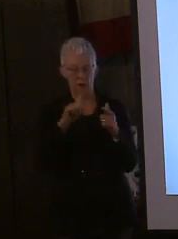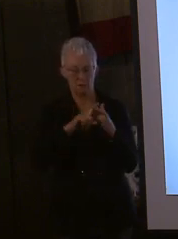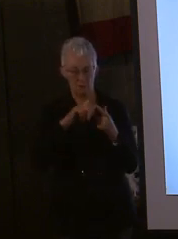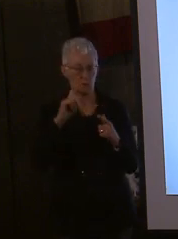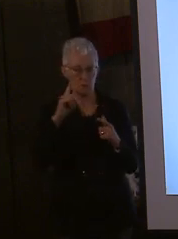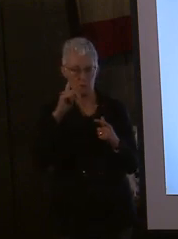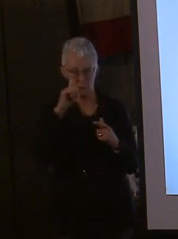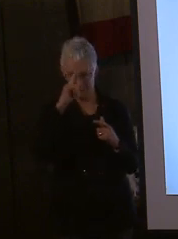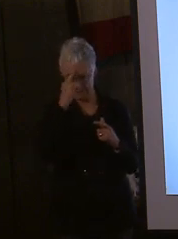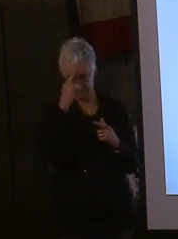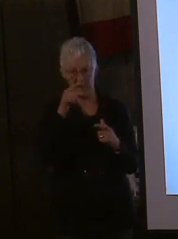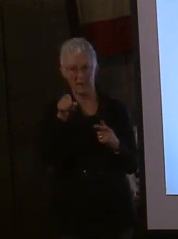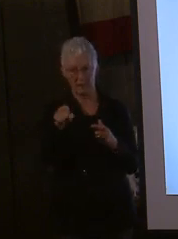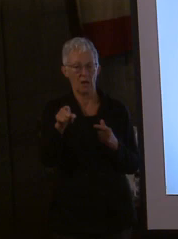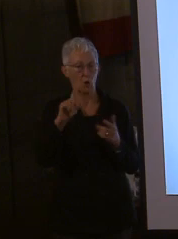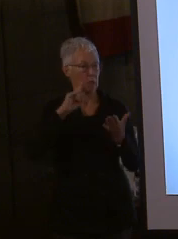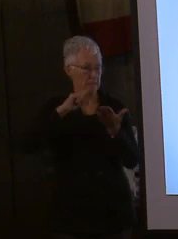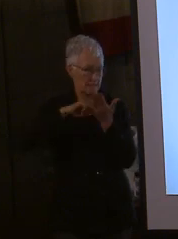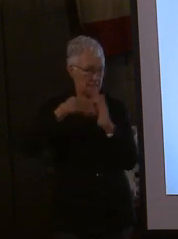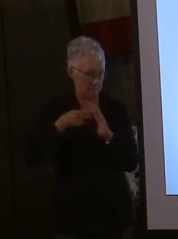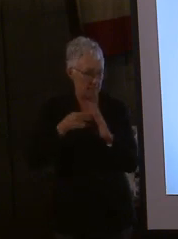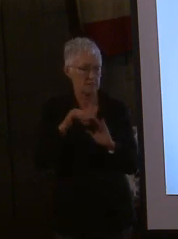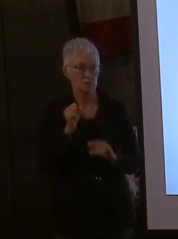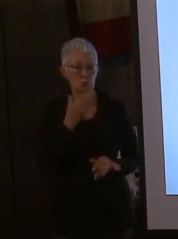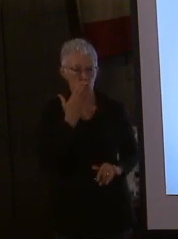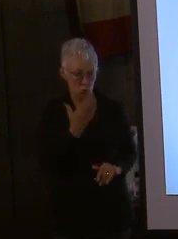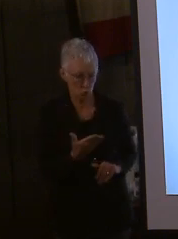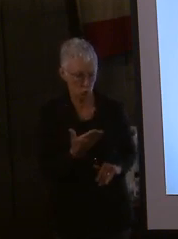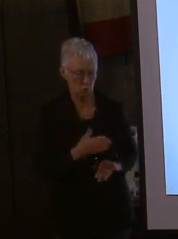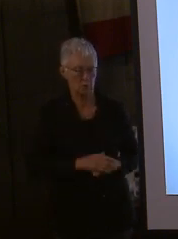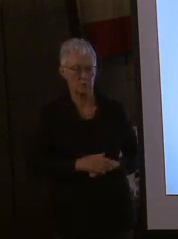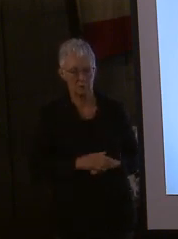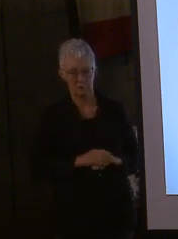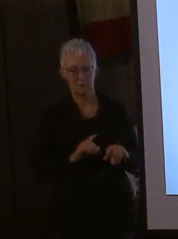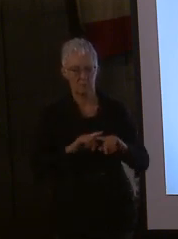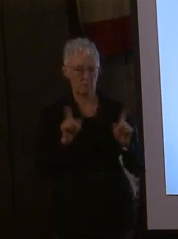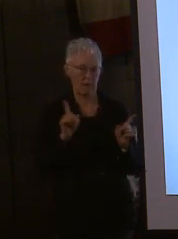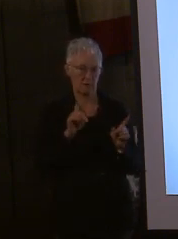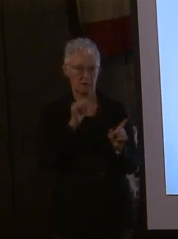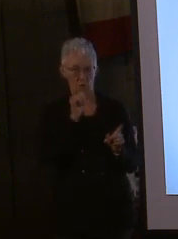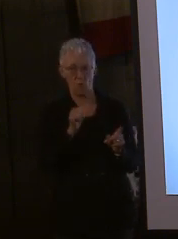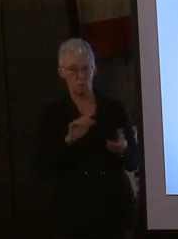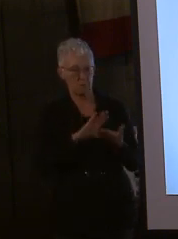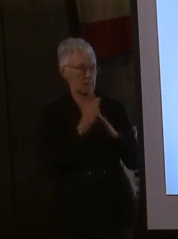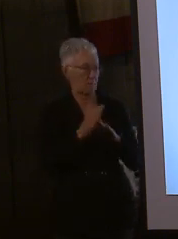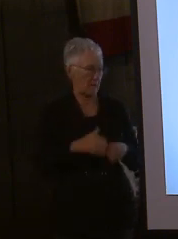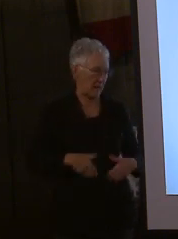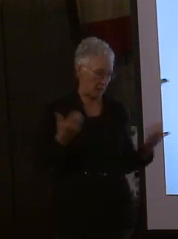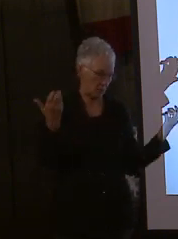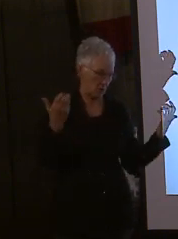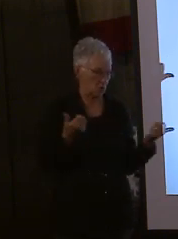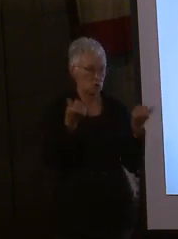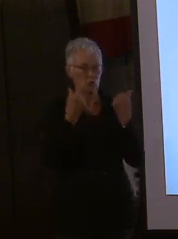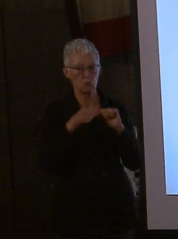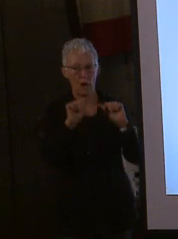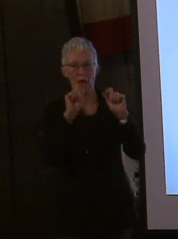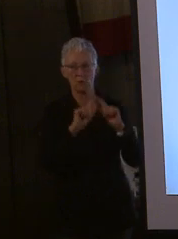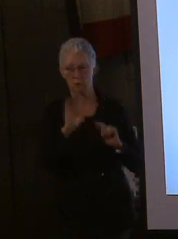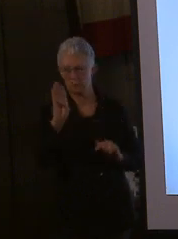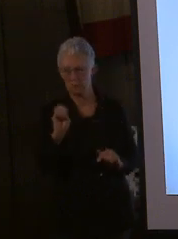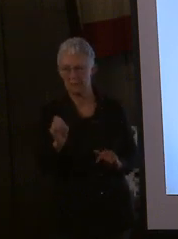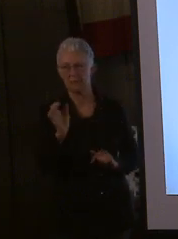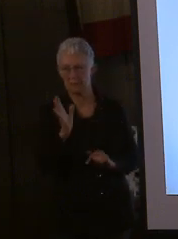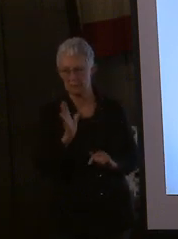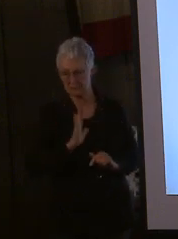experiencing that feeling out of control. We all have bad days. We all may yell. But let's have, as the governor